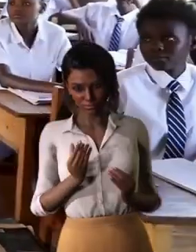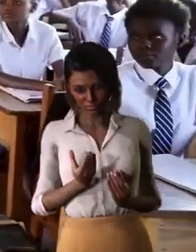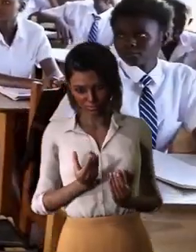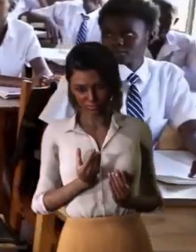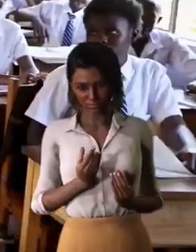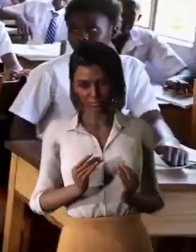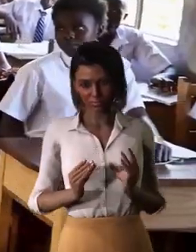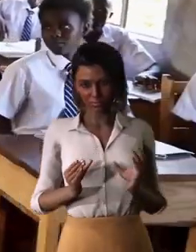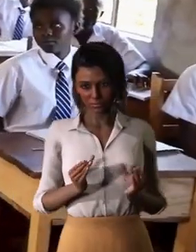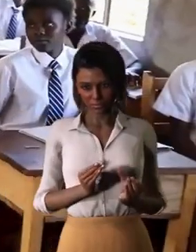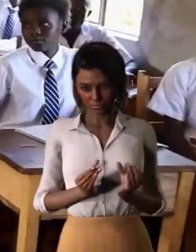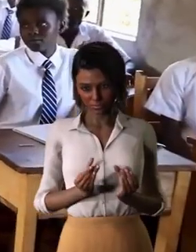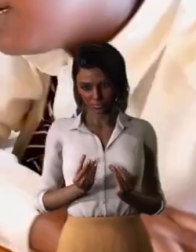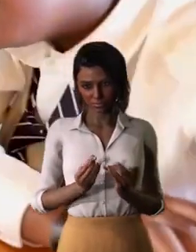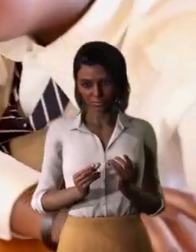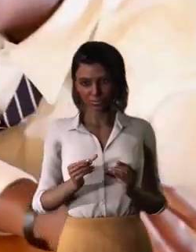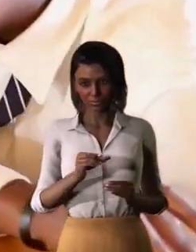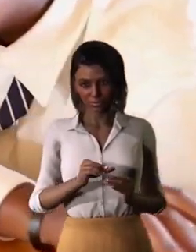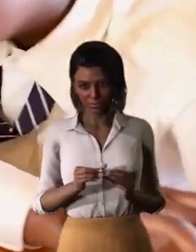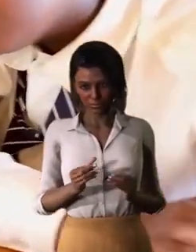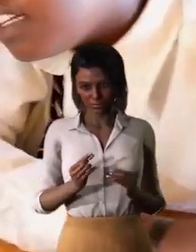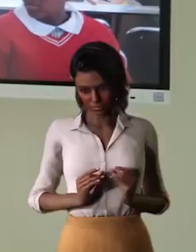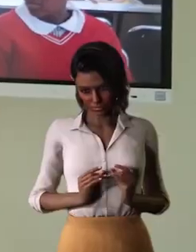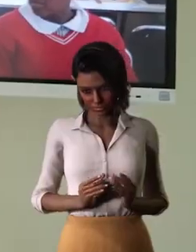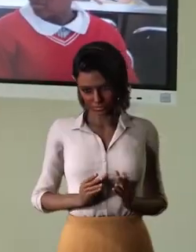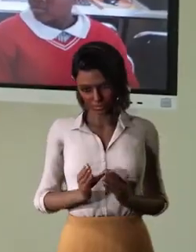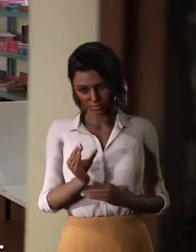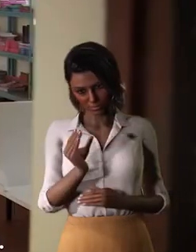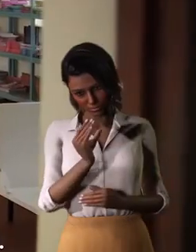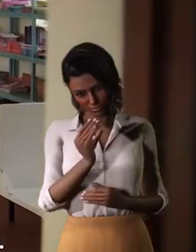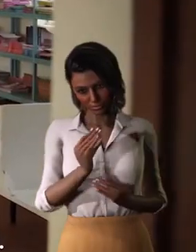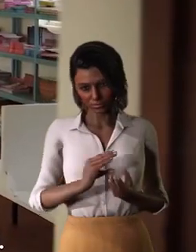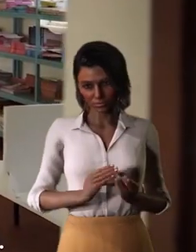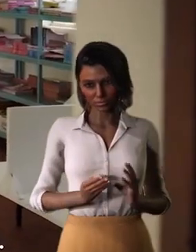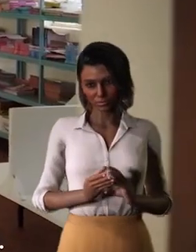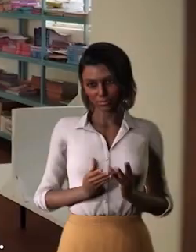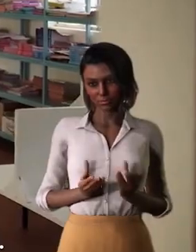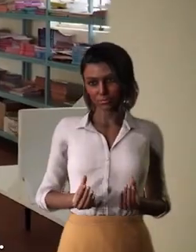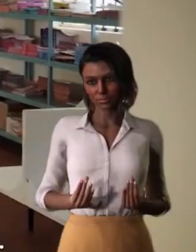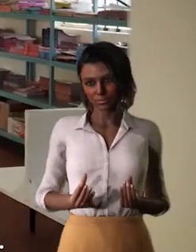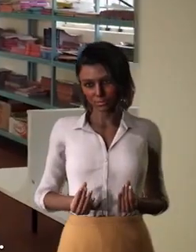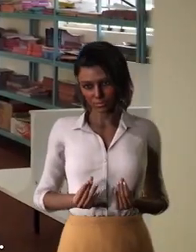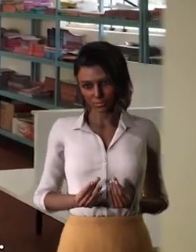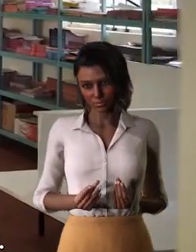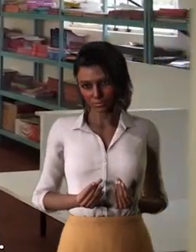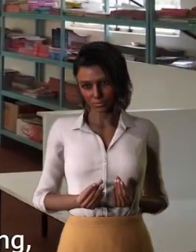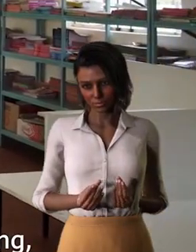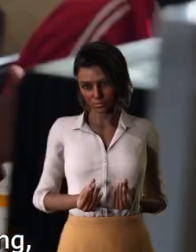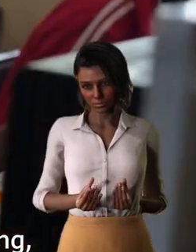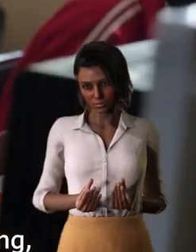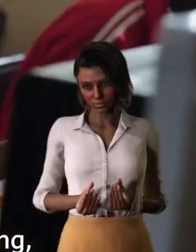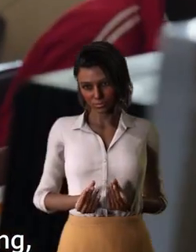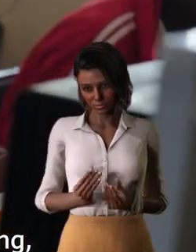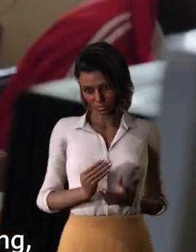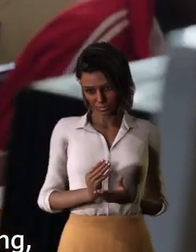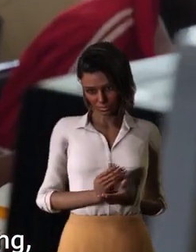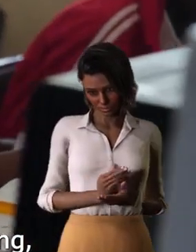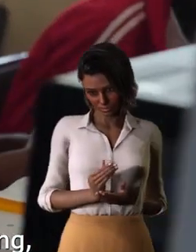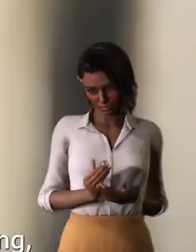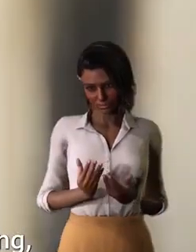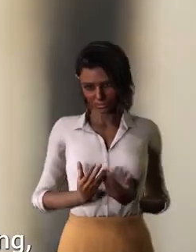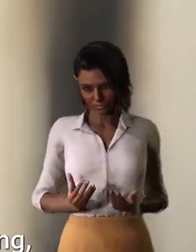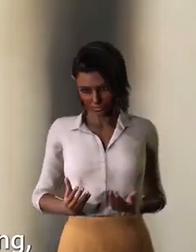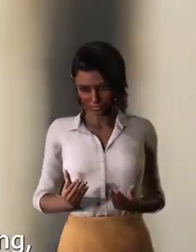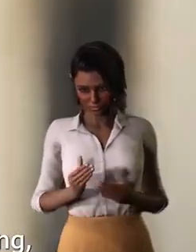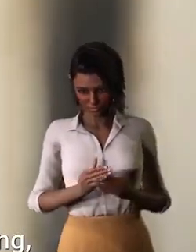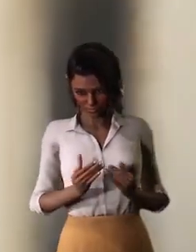at laboratories, but today with the emergence of technology, our learners are able to access materials online. We have softwares that